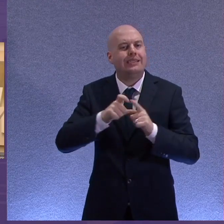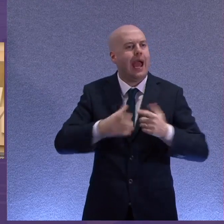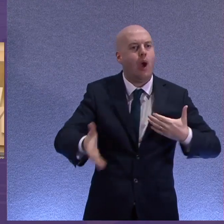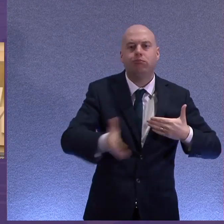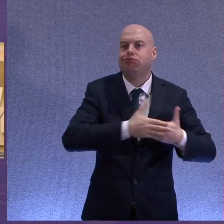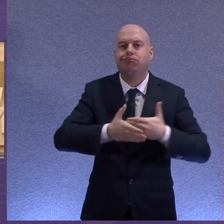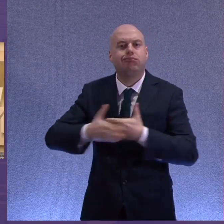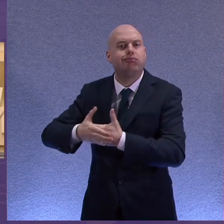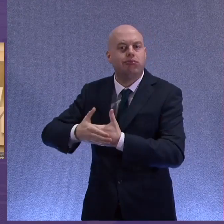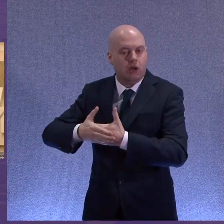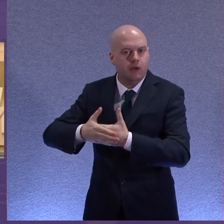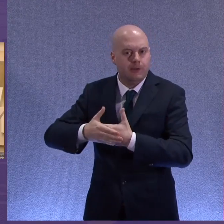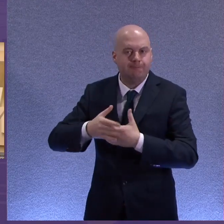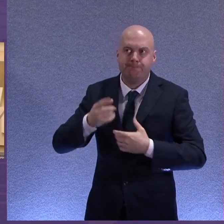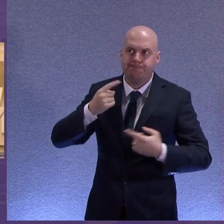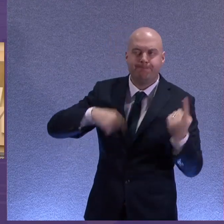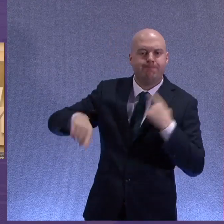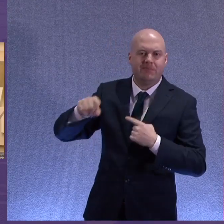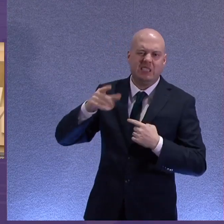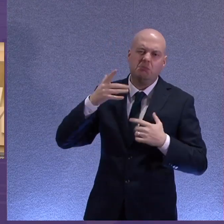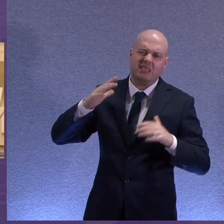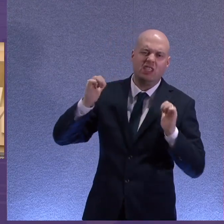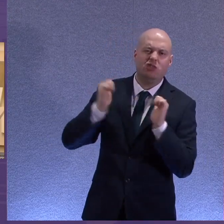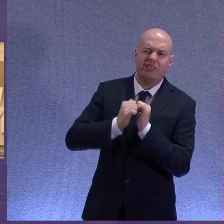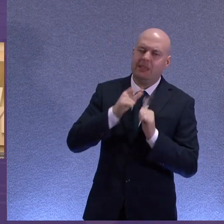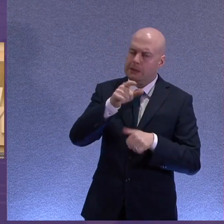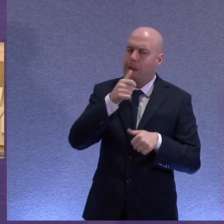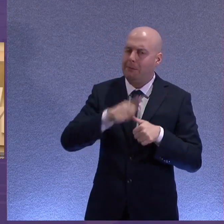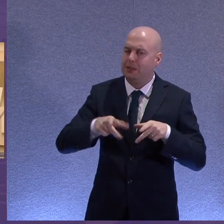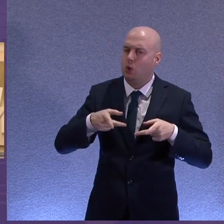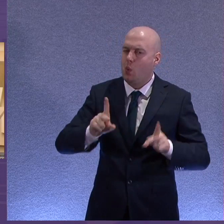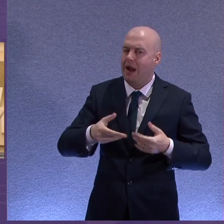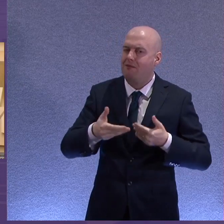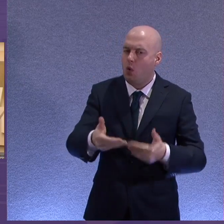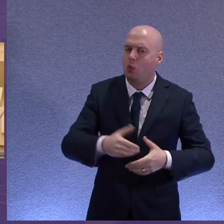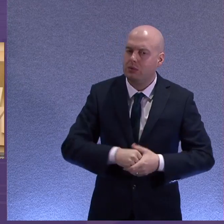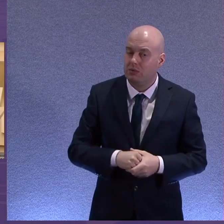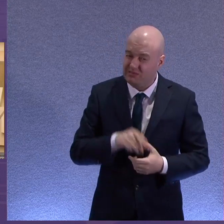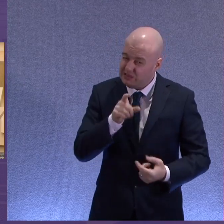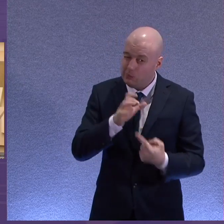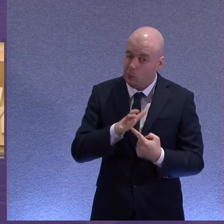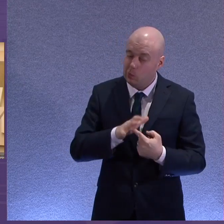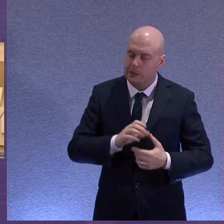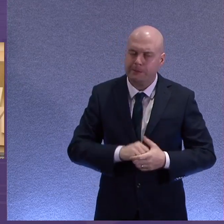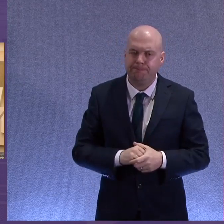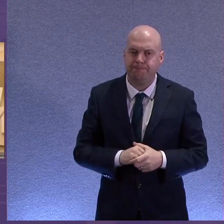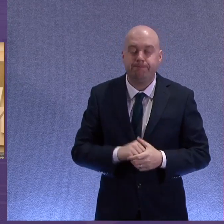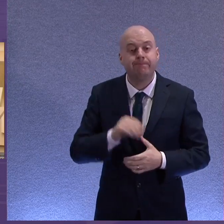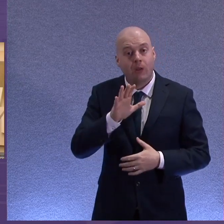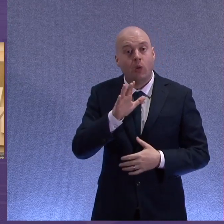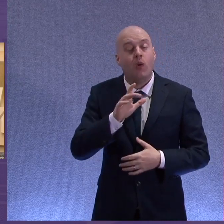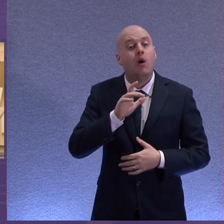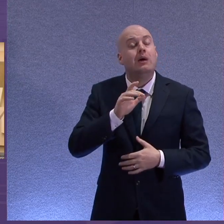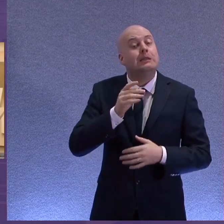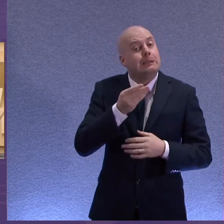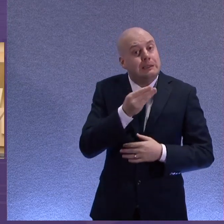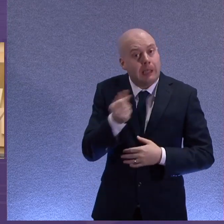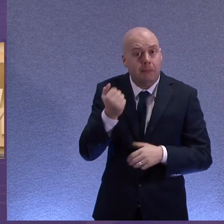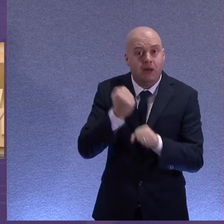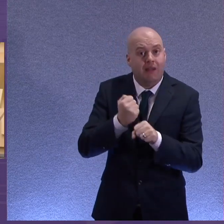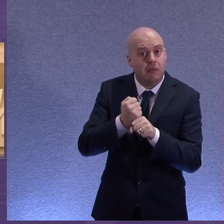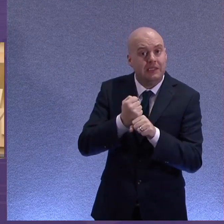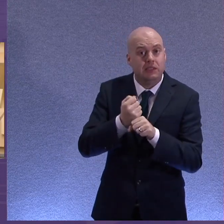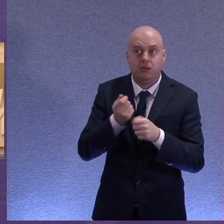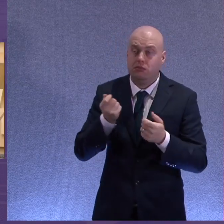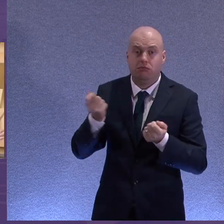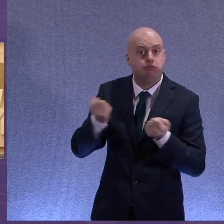content of our messaging, and I think that is important. I've always said, and I think people can understand that, there will be operational differences because the structure of our